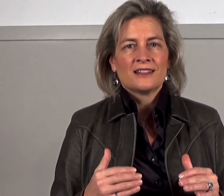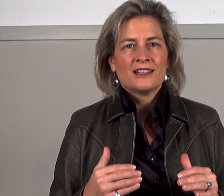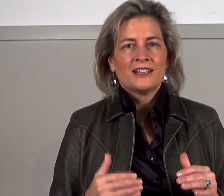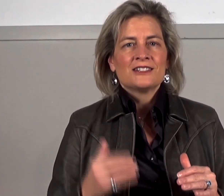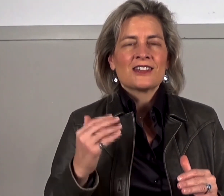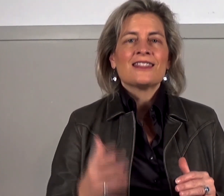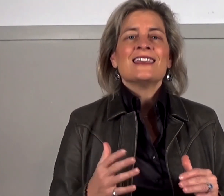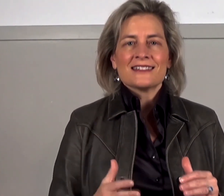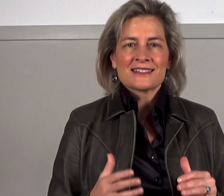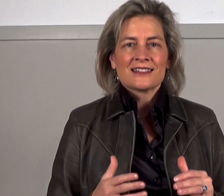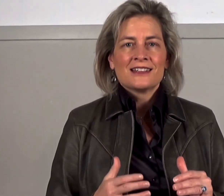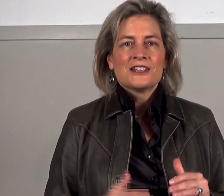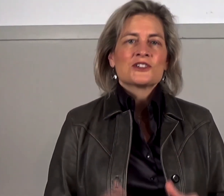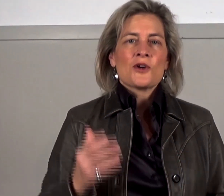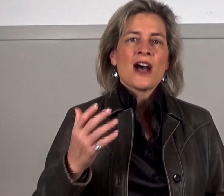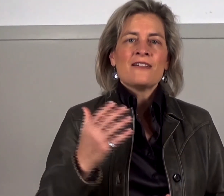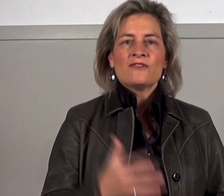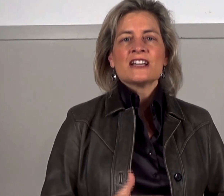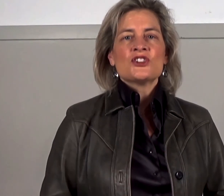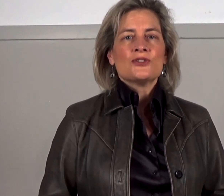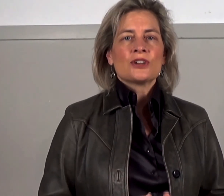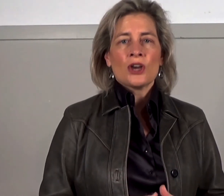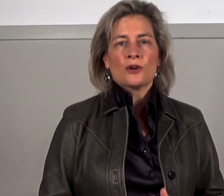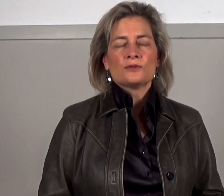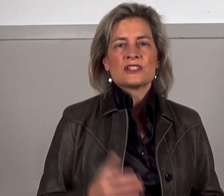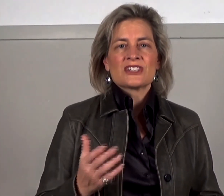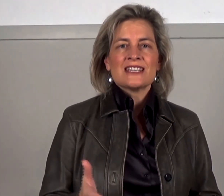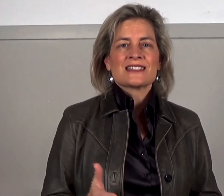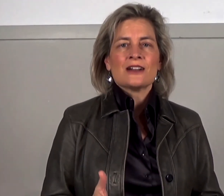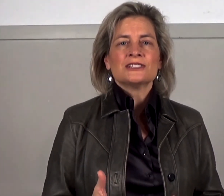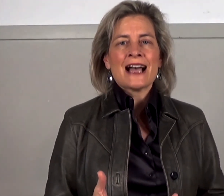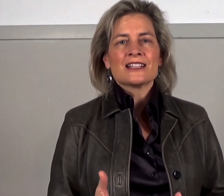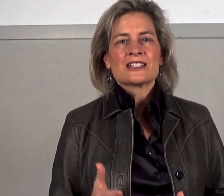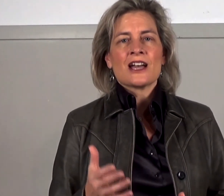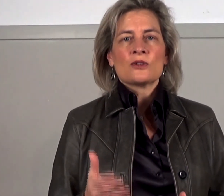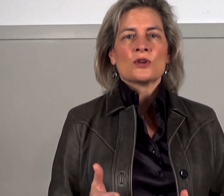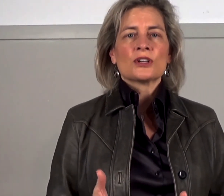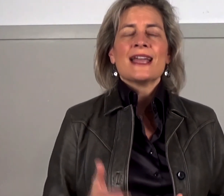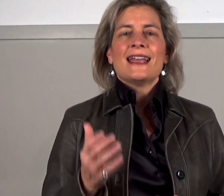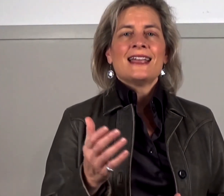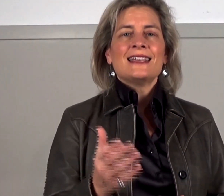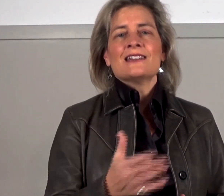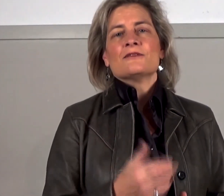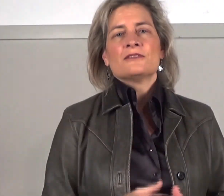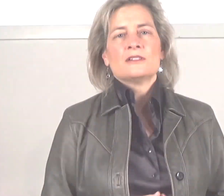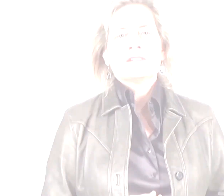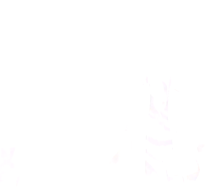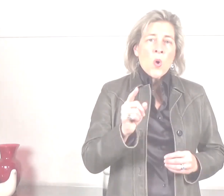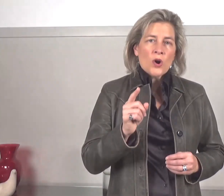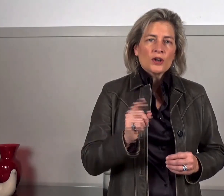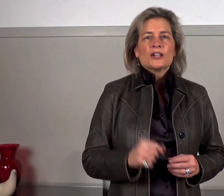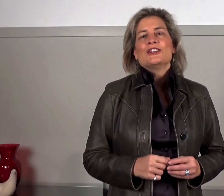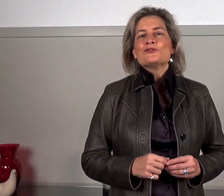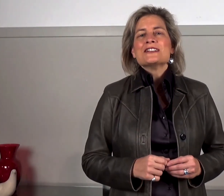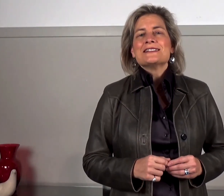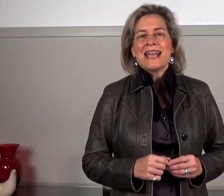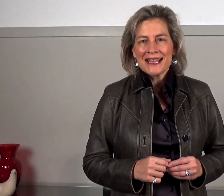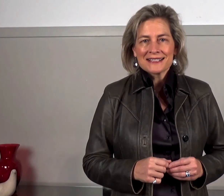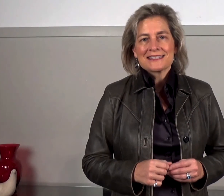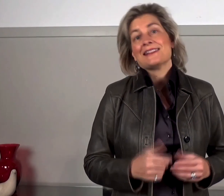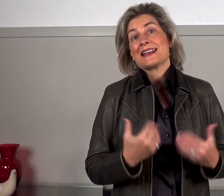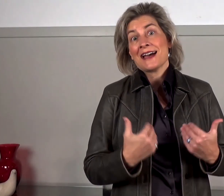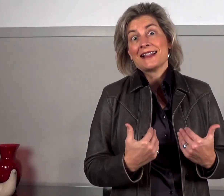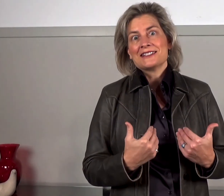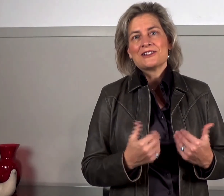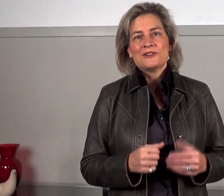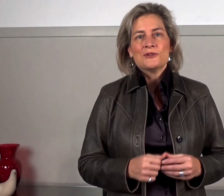purpose to this. So I invite you to go to CSLDallas.org and give. Or you can